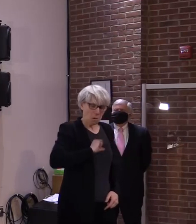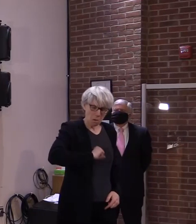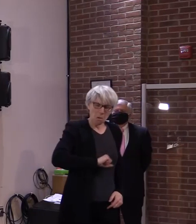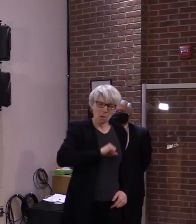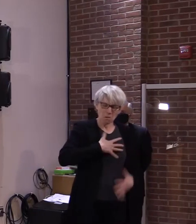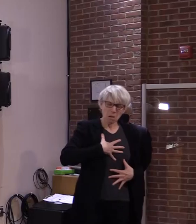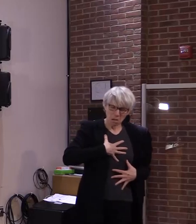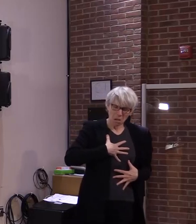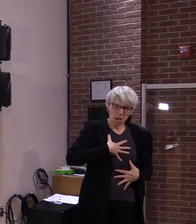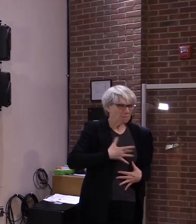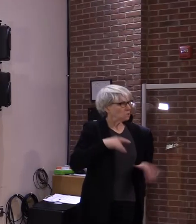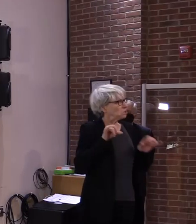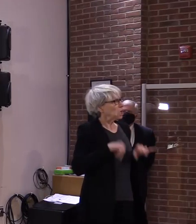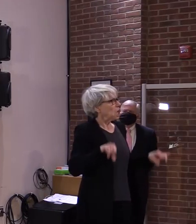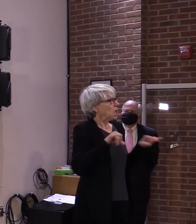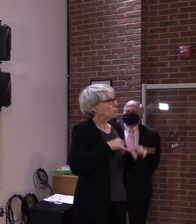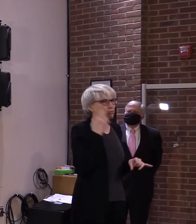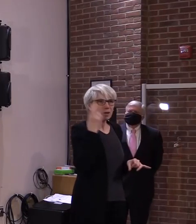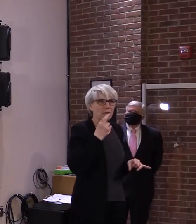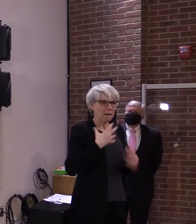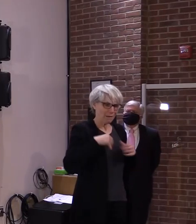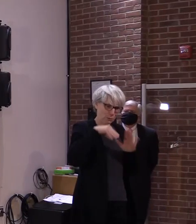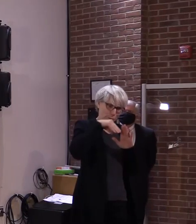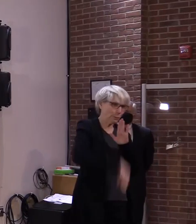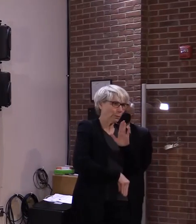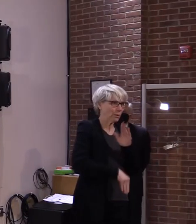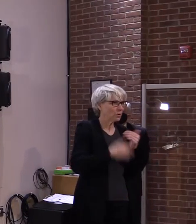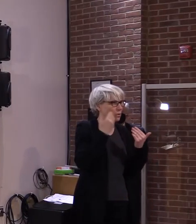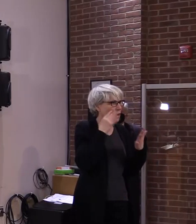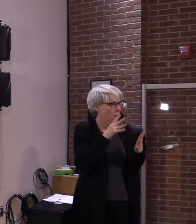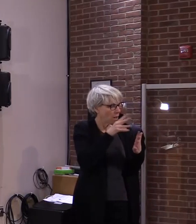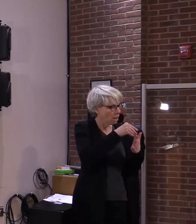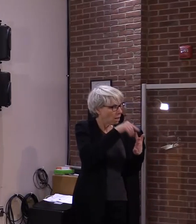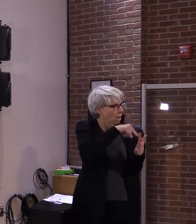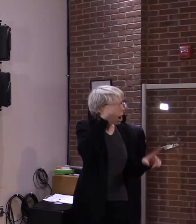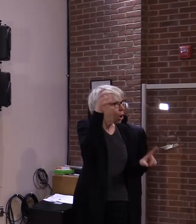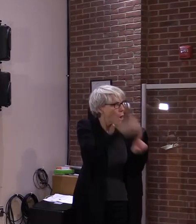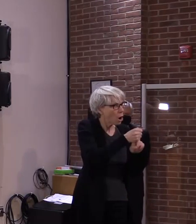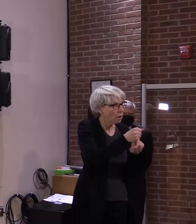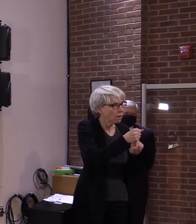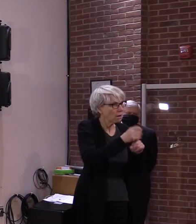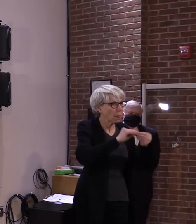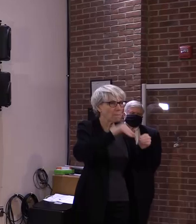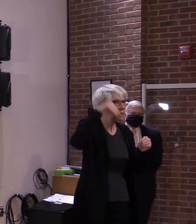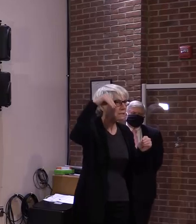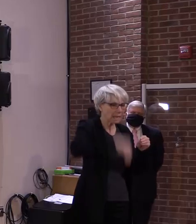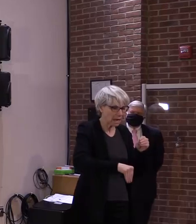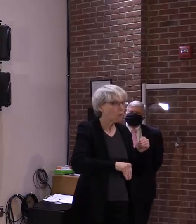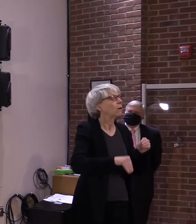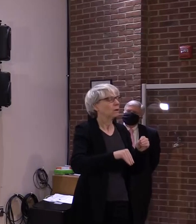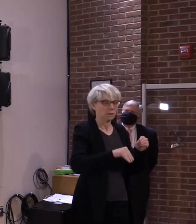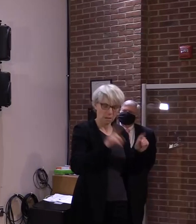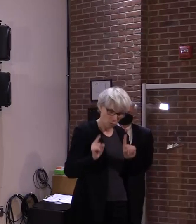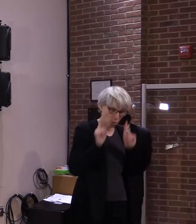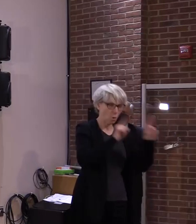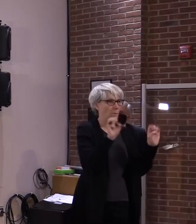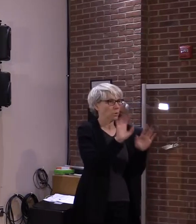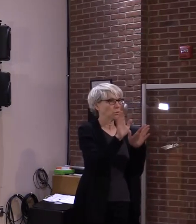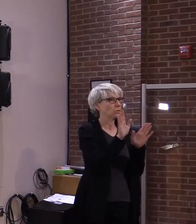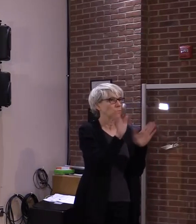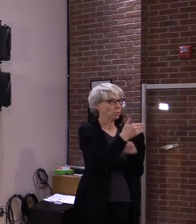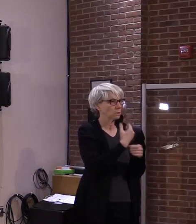care. COVID-19 has become notorious in this regard. Affected individuals just don't